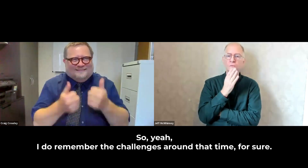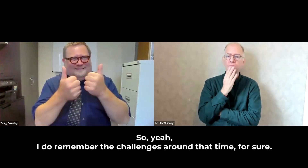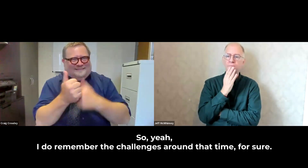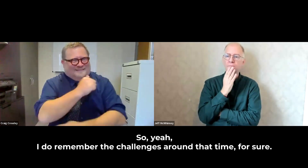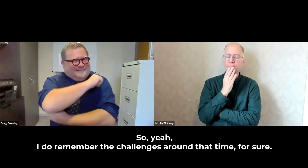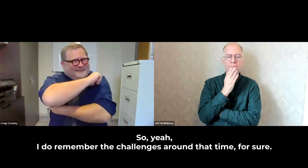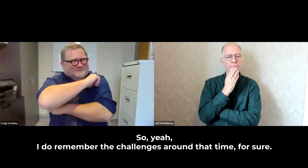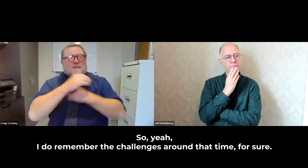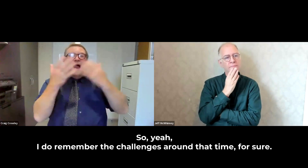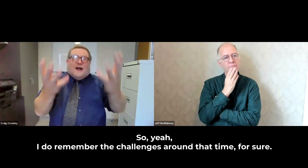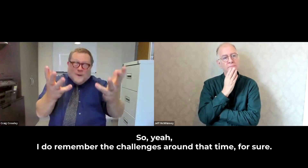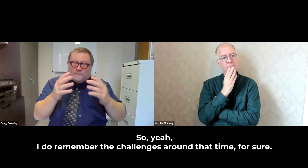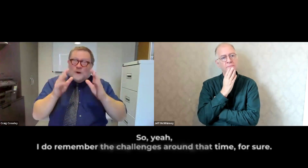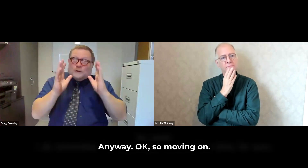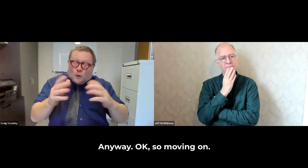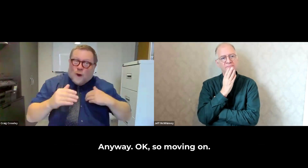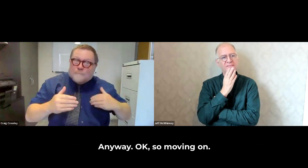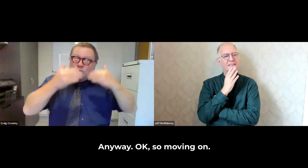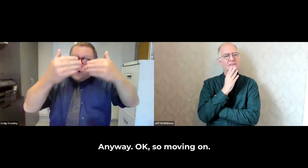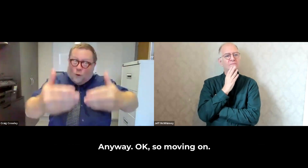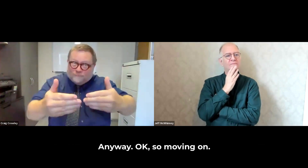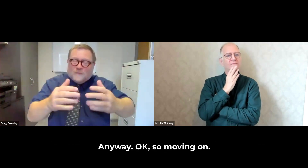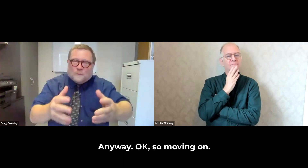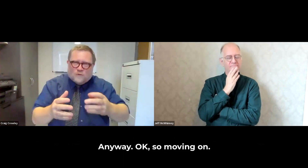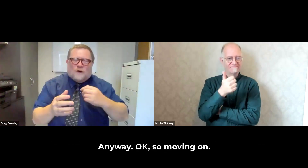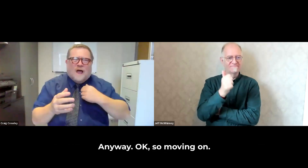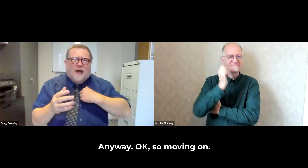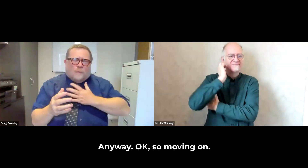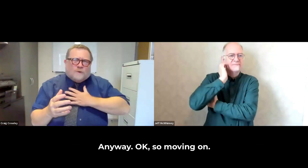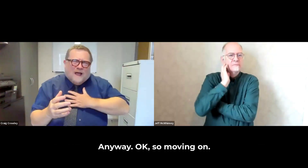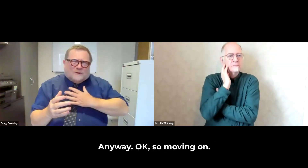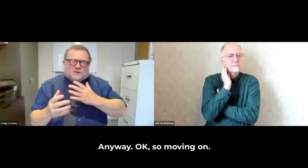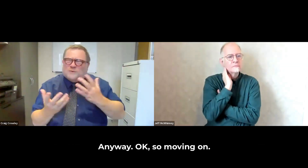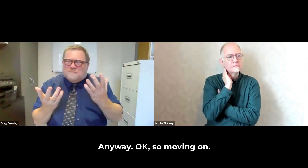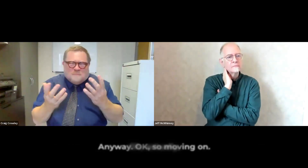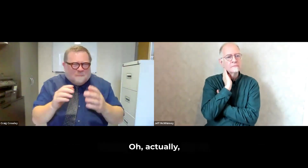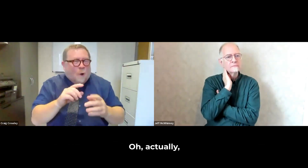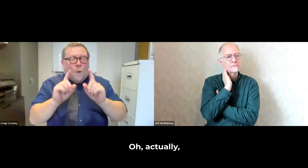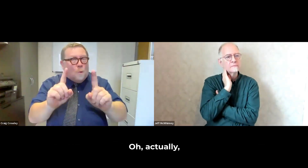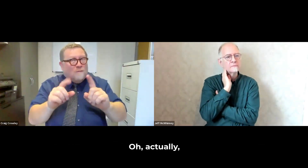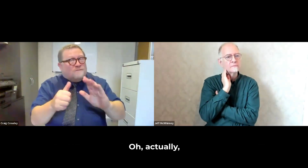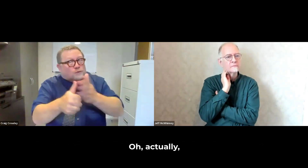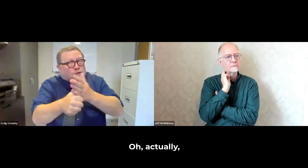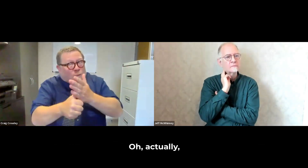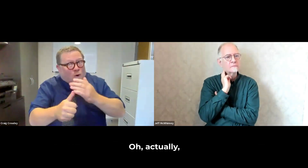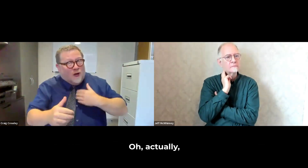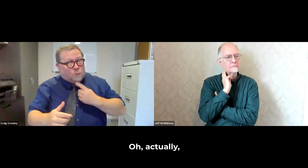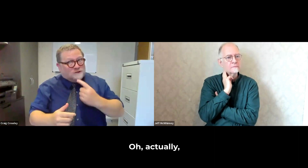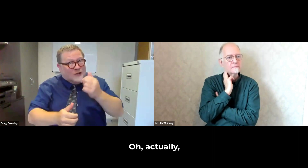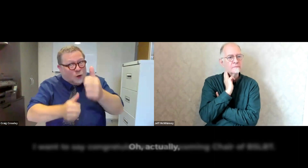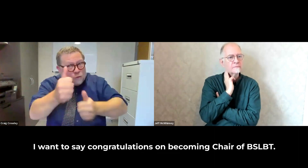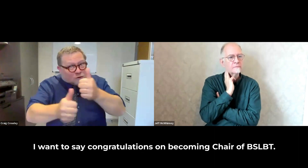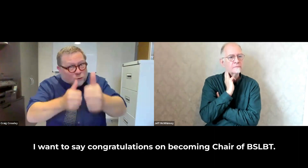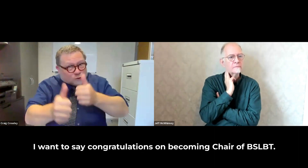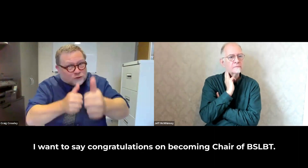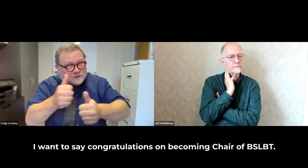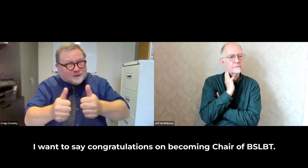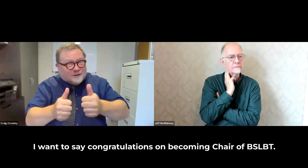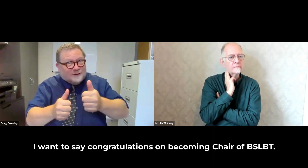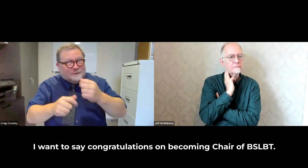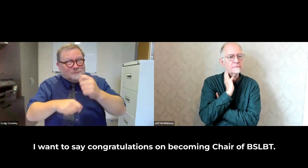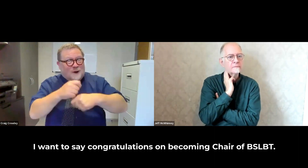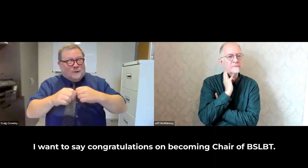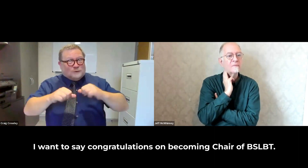that time. For sure, for sure. Anyway, okay, so moving on. I just want to. Oh, actually, I wanted to